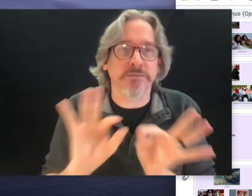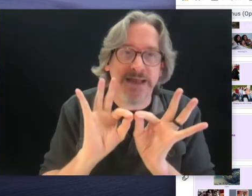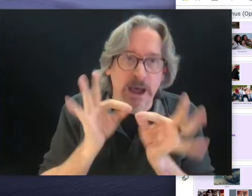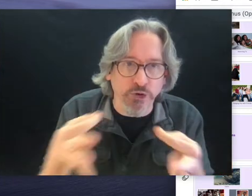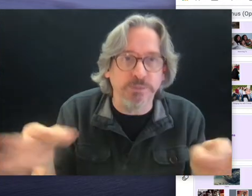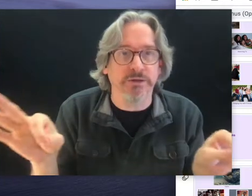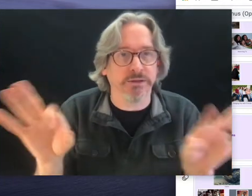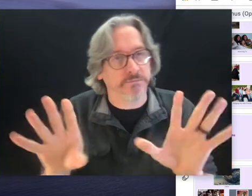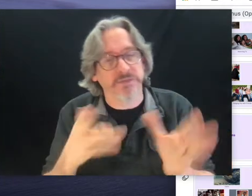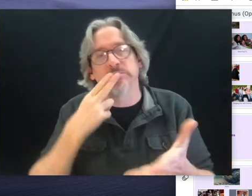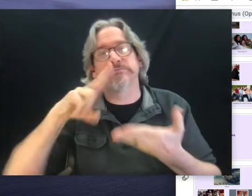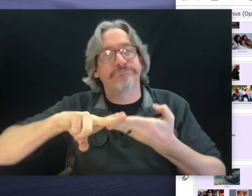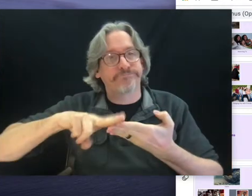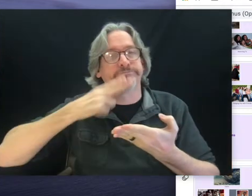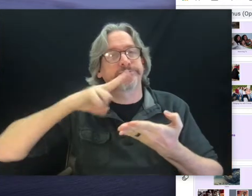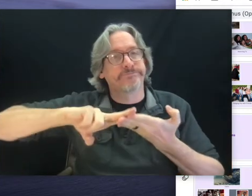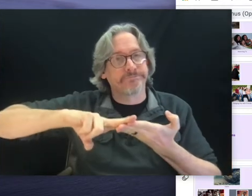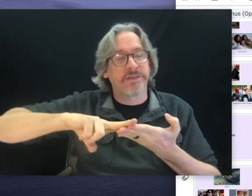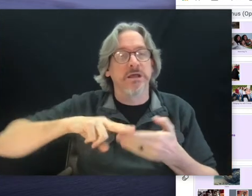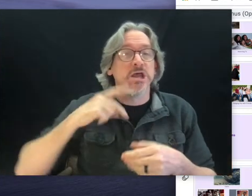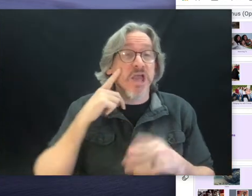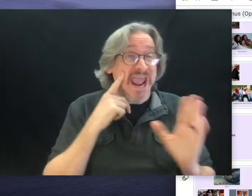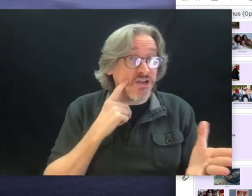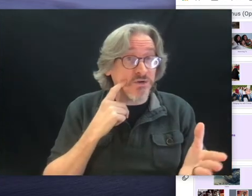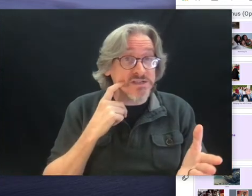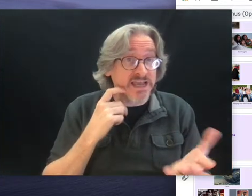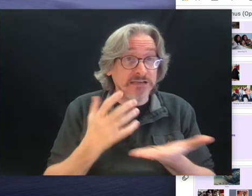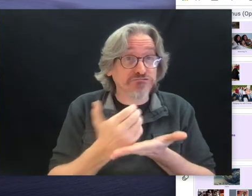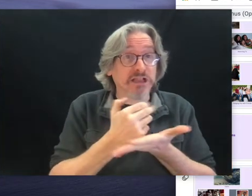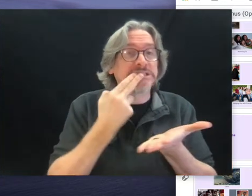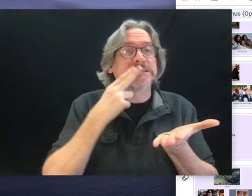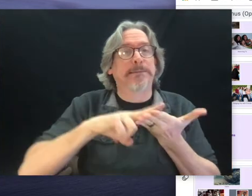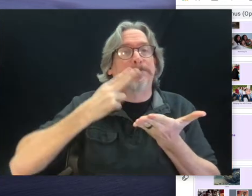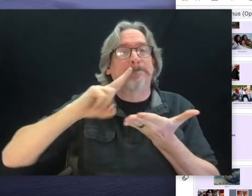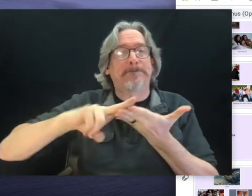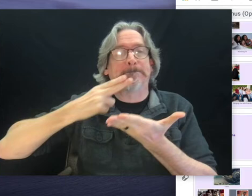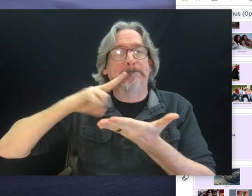know. Now you peel them, but and you can say